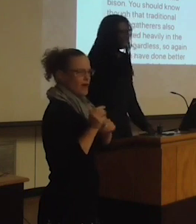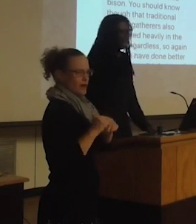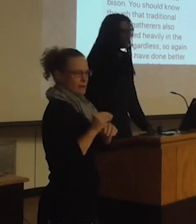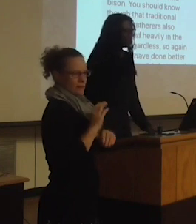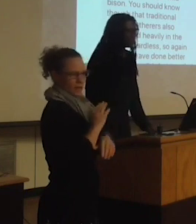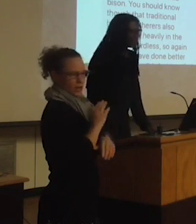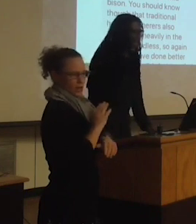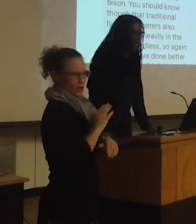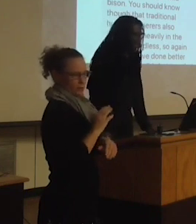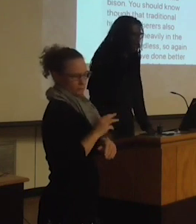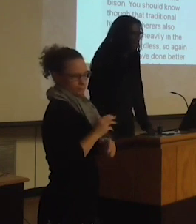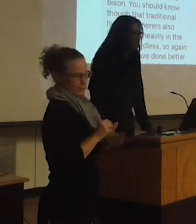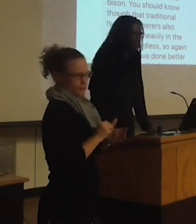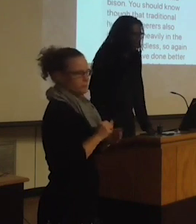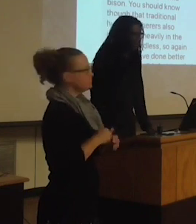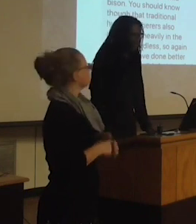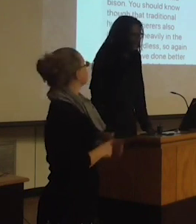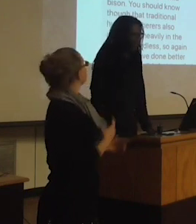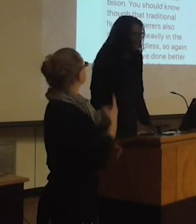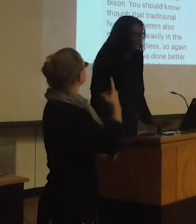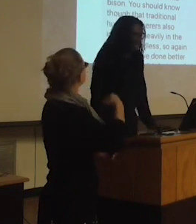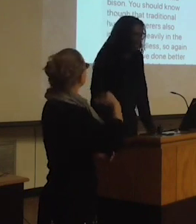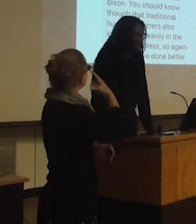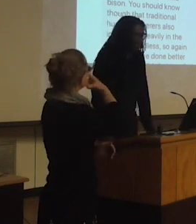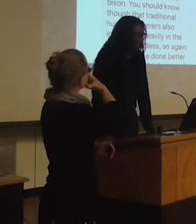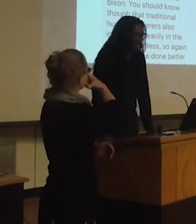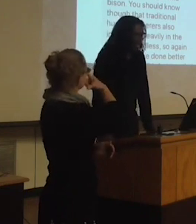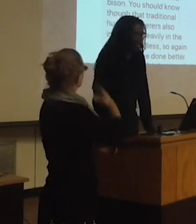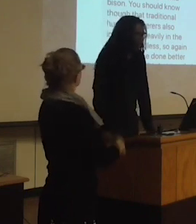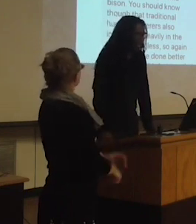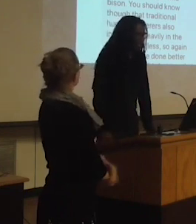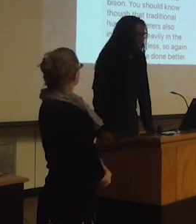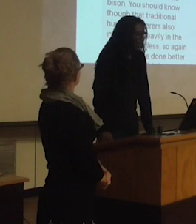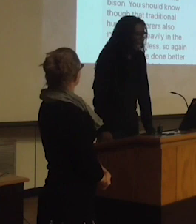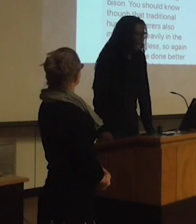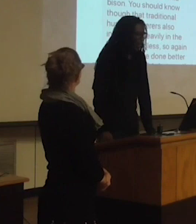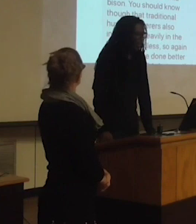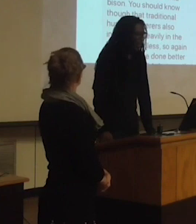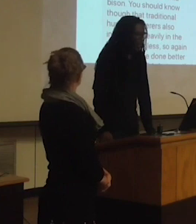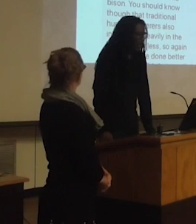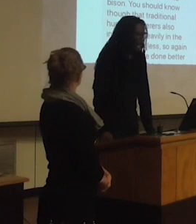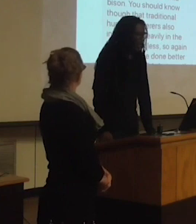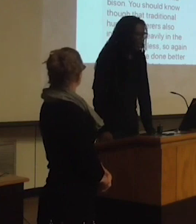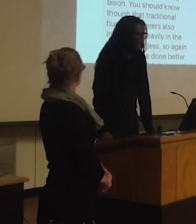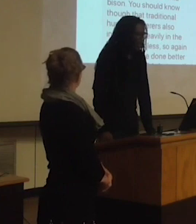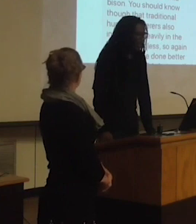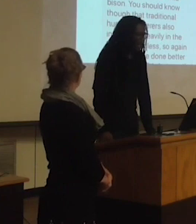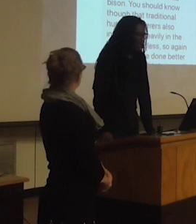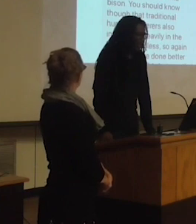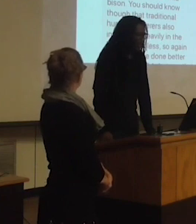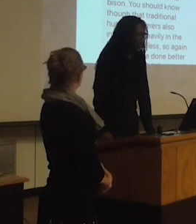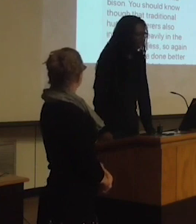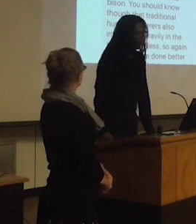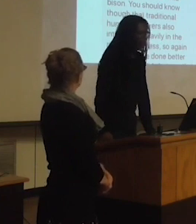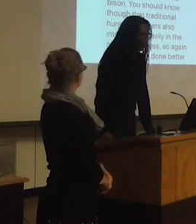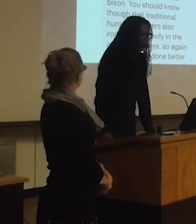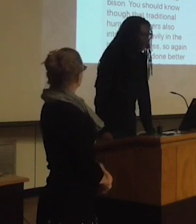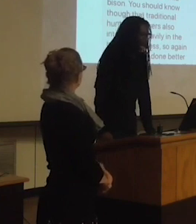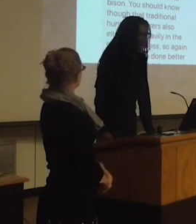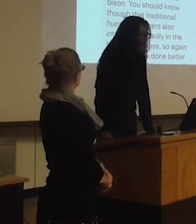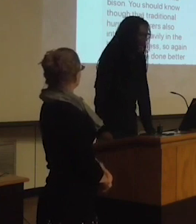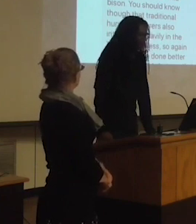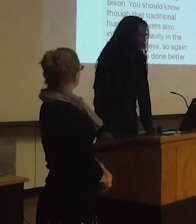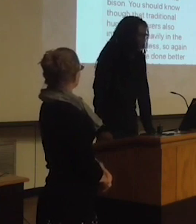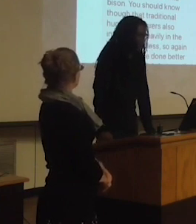page. They say, I'm sorry that reality hurts you, but I can't help that. Dairy cows are happy and well cared for on the